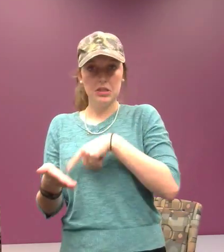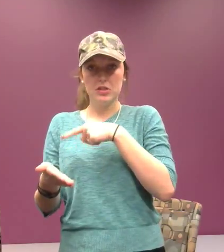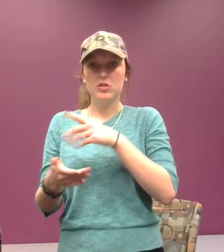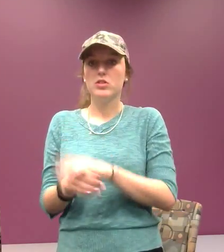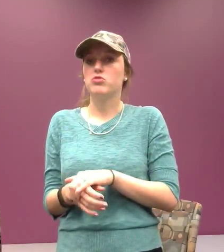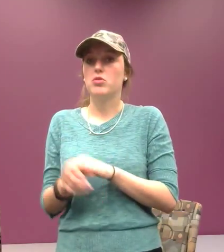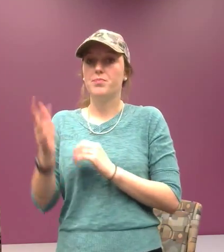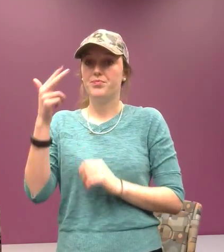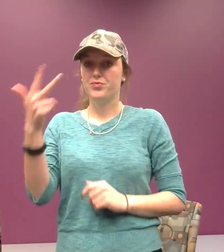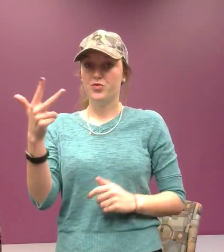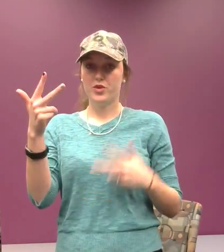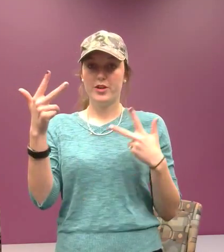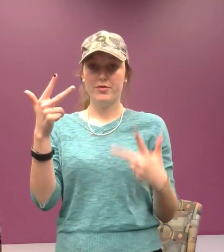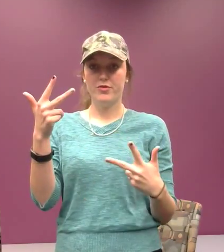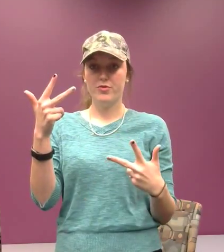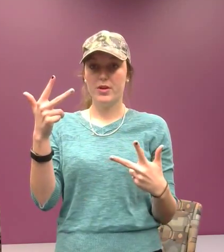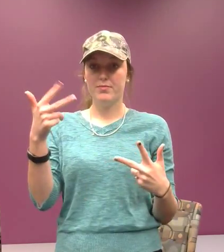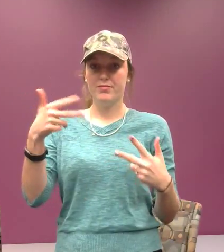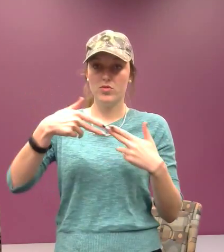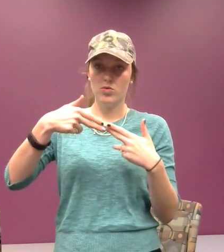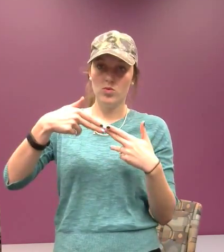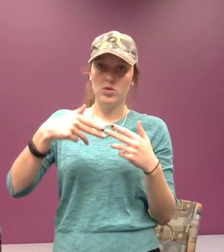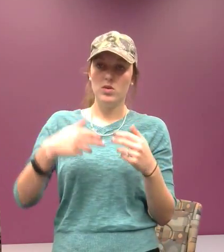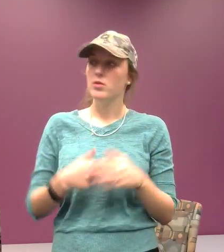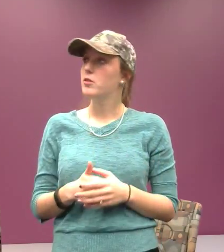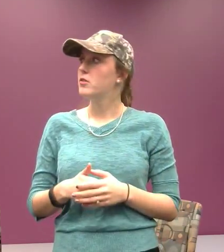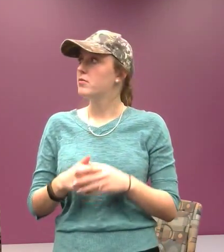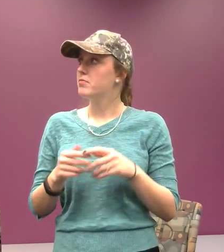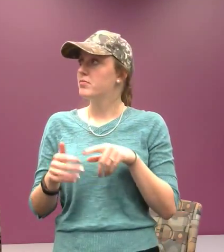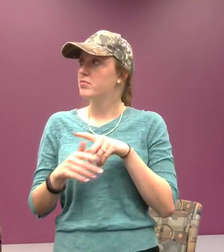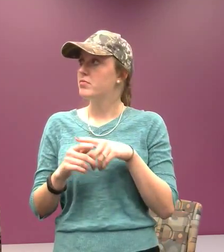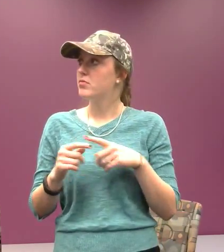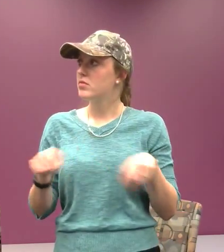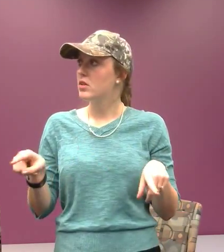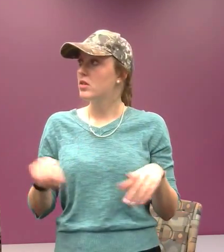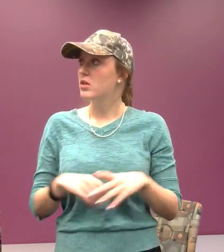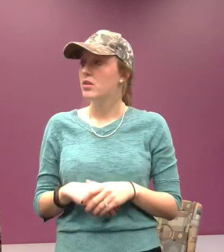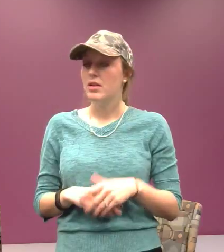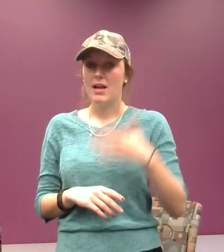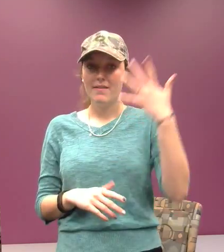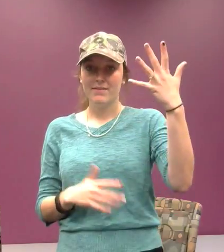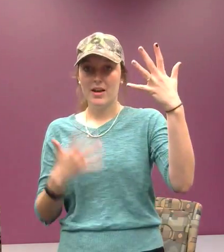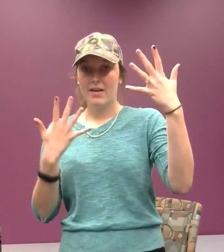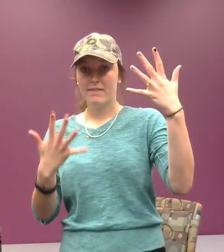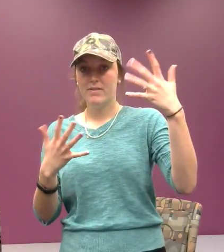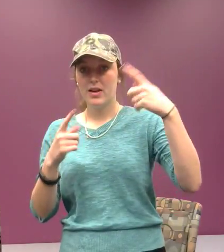here become 1, and those 2 5s become 1,